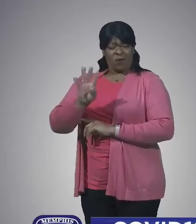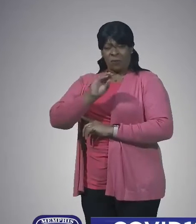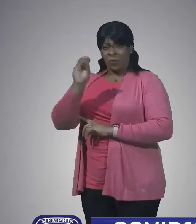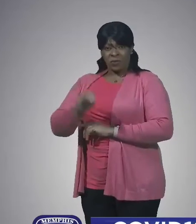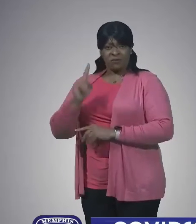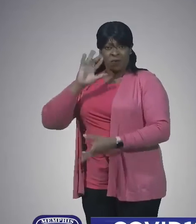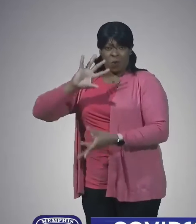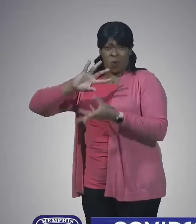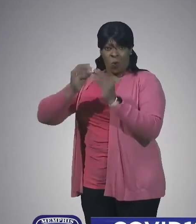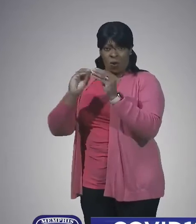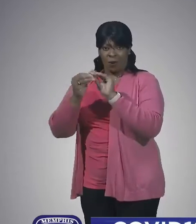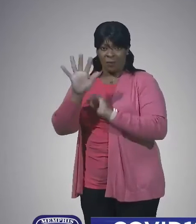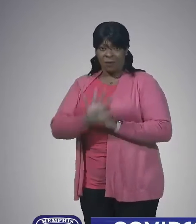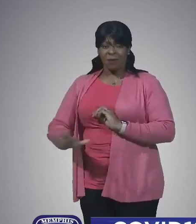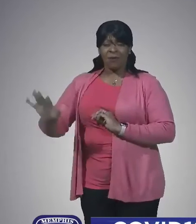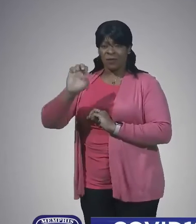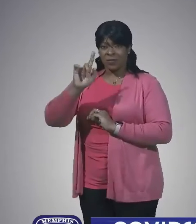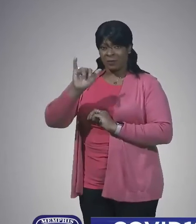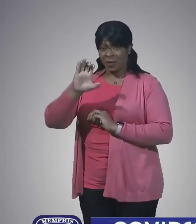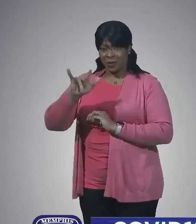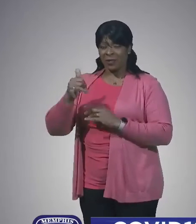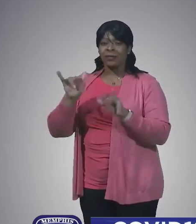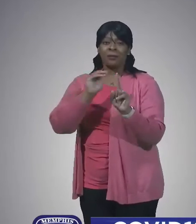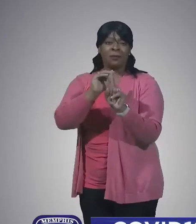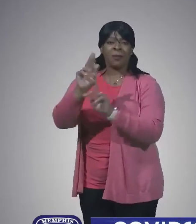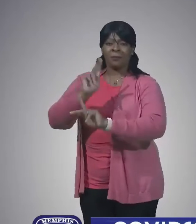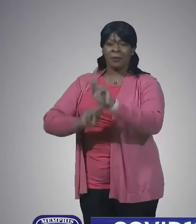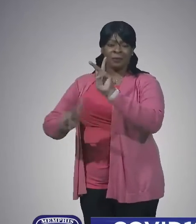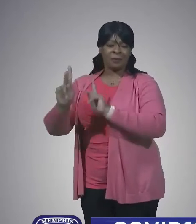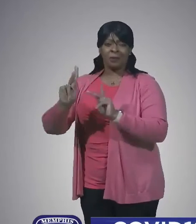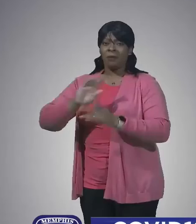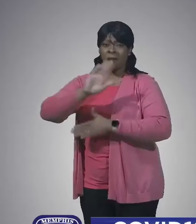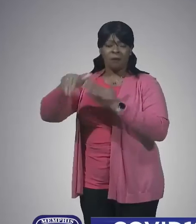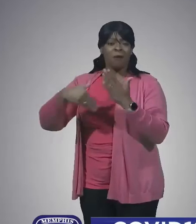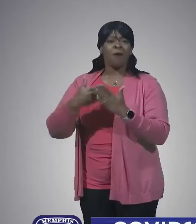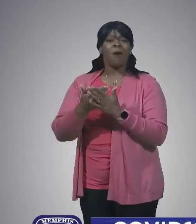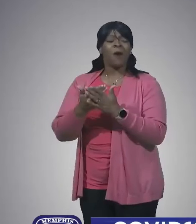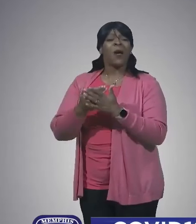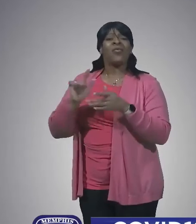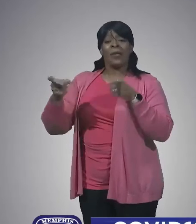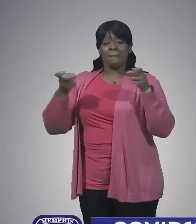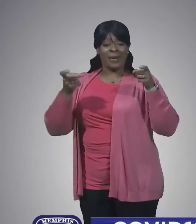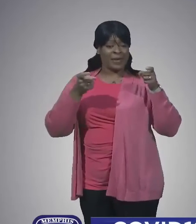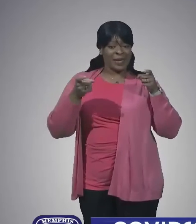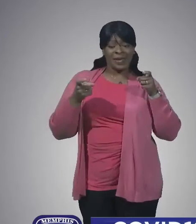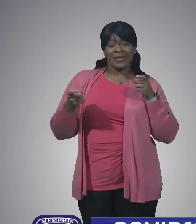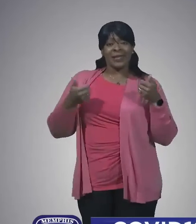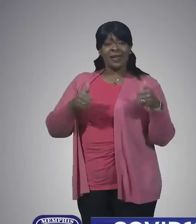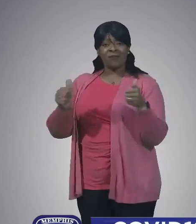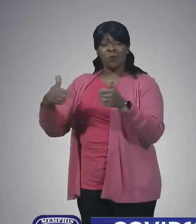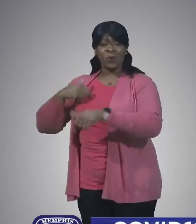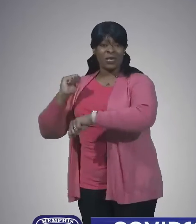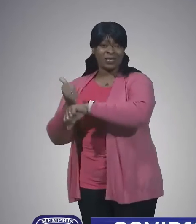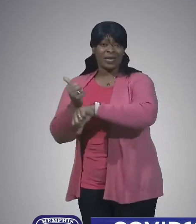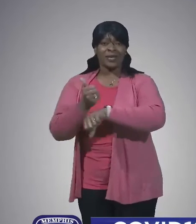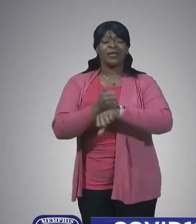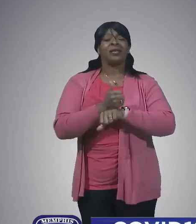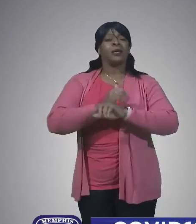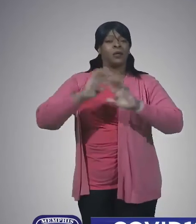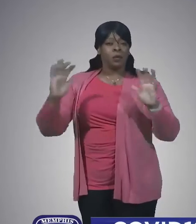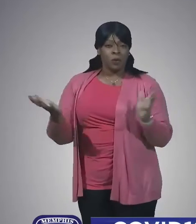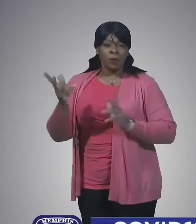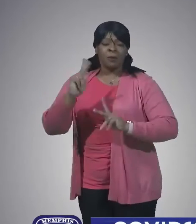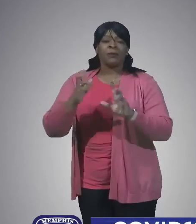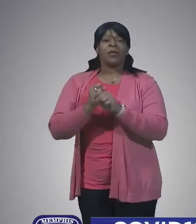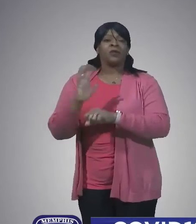our total population, still reminding folks that all of the mitigation efforts that we've put in place, encouraging people